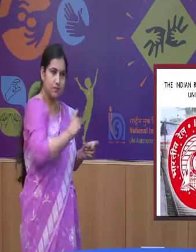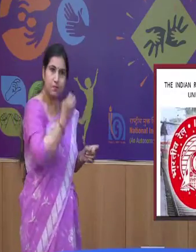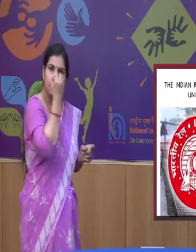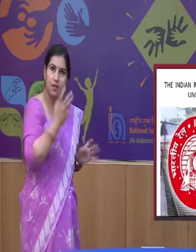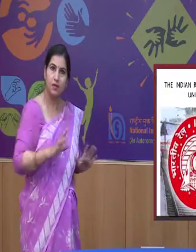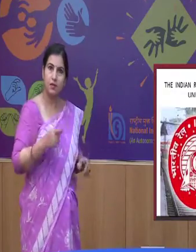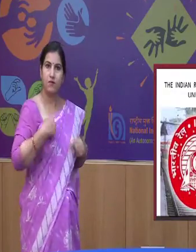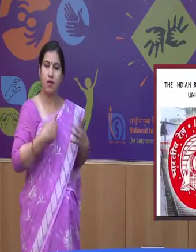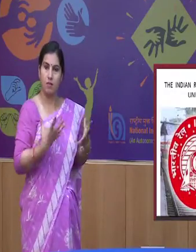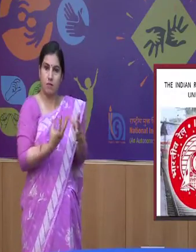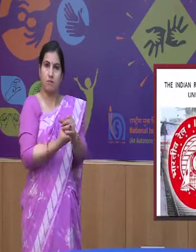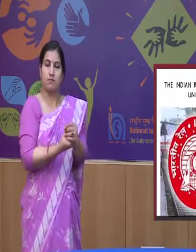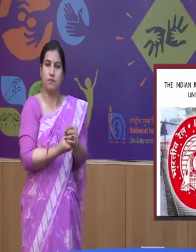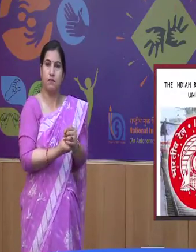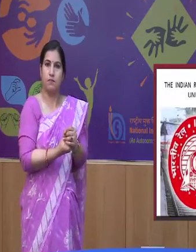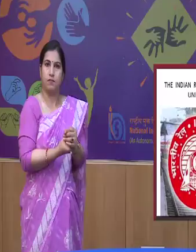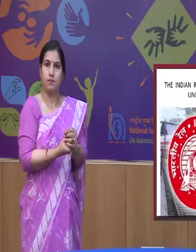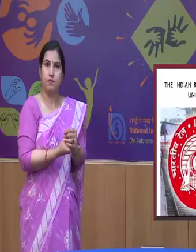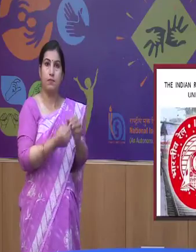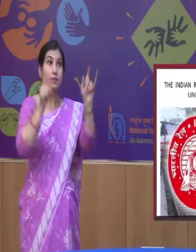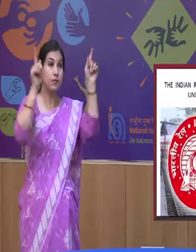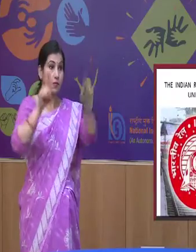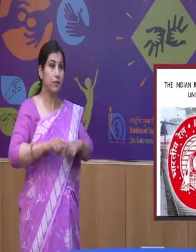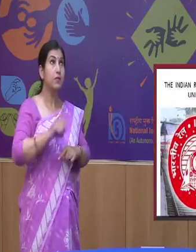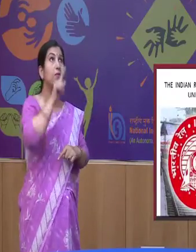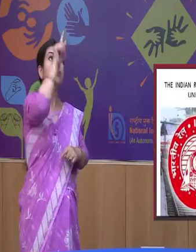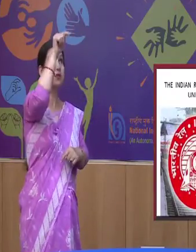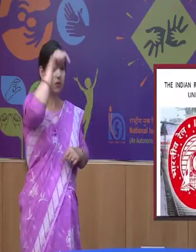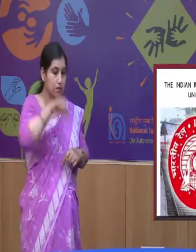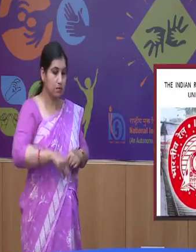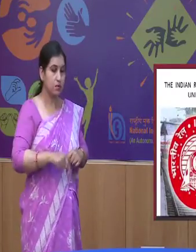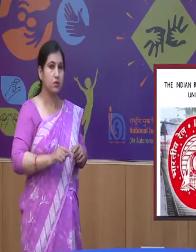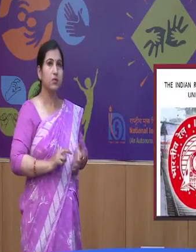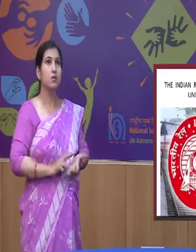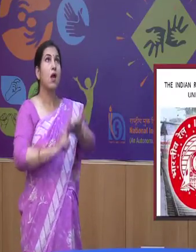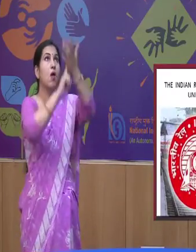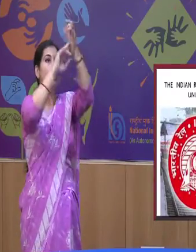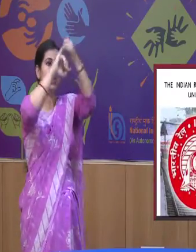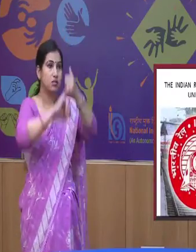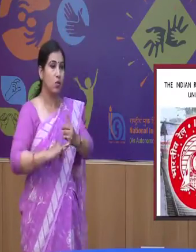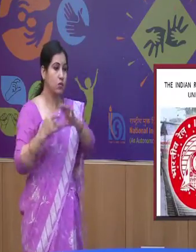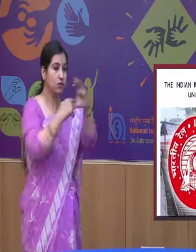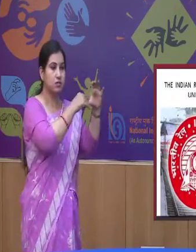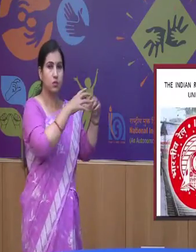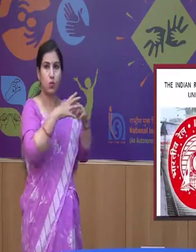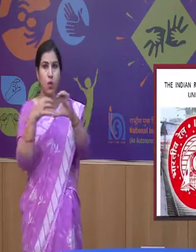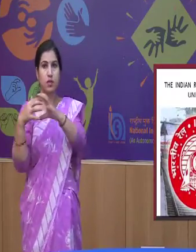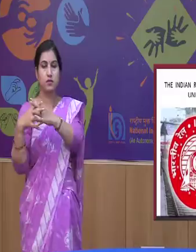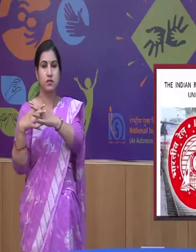People from Kashmir to Kanyakumari started feeling that they were part of